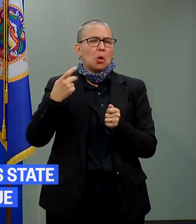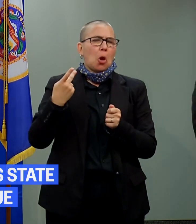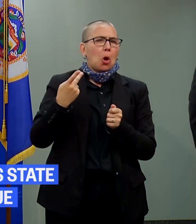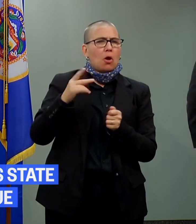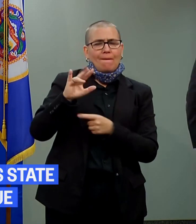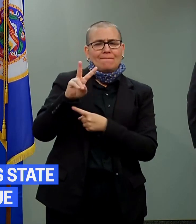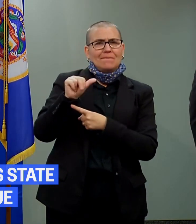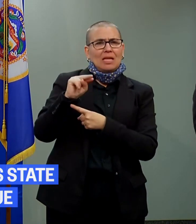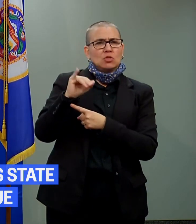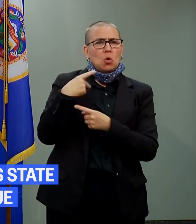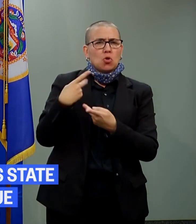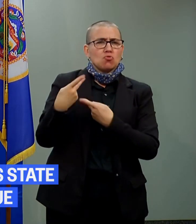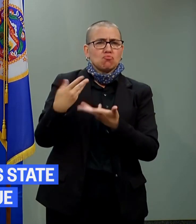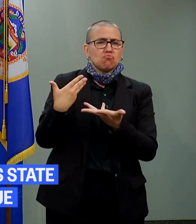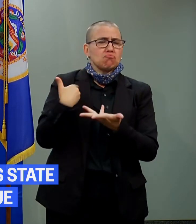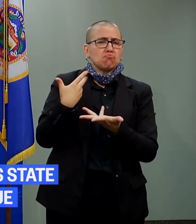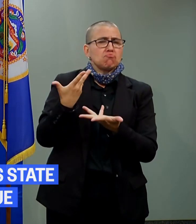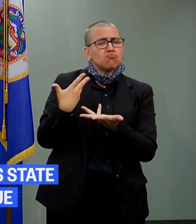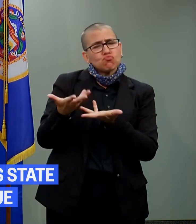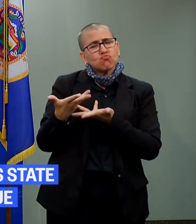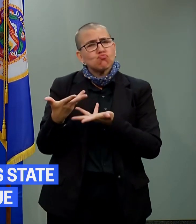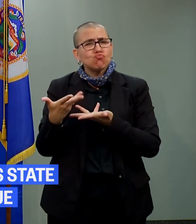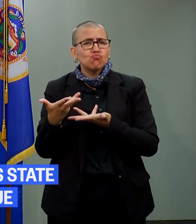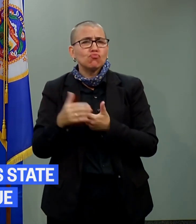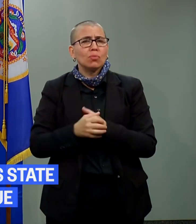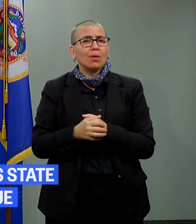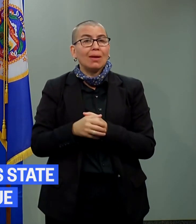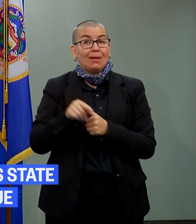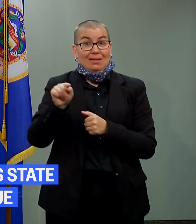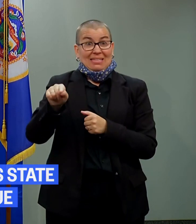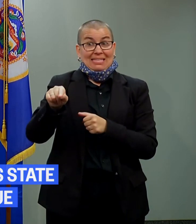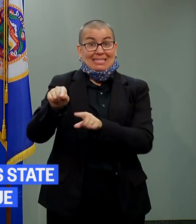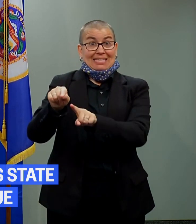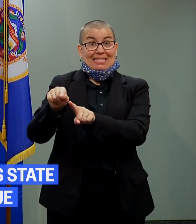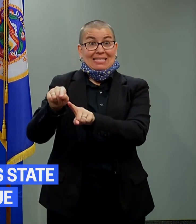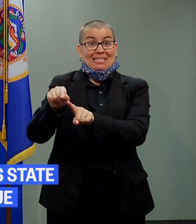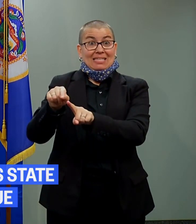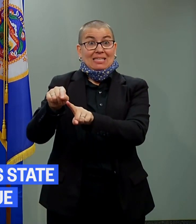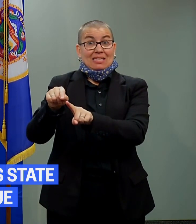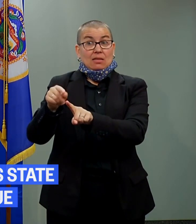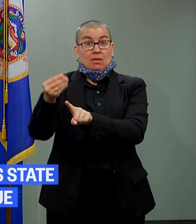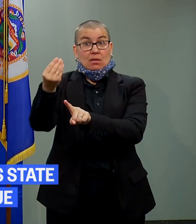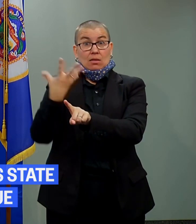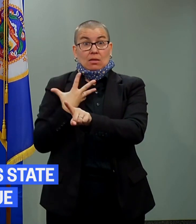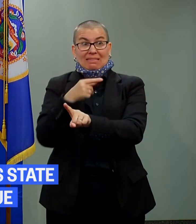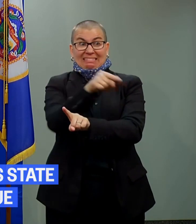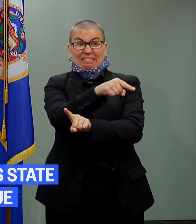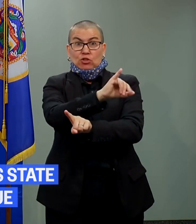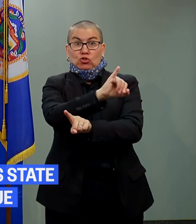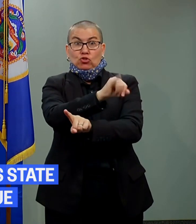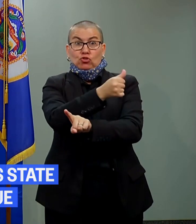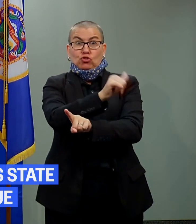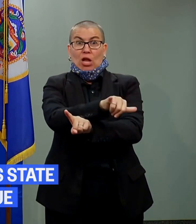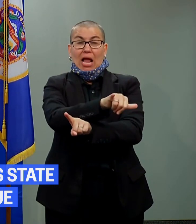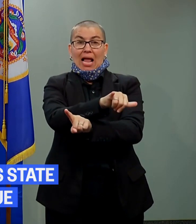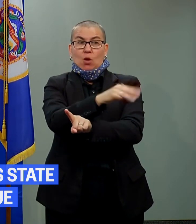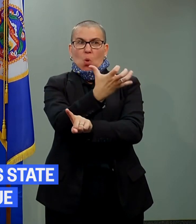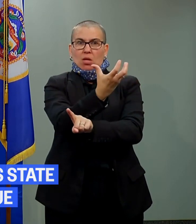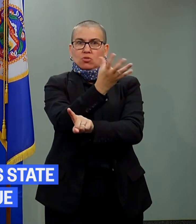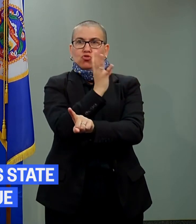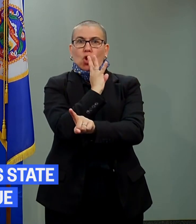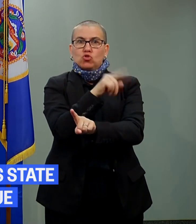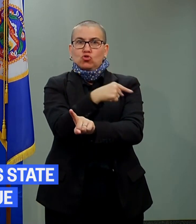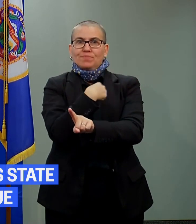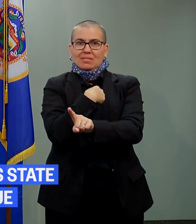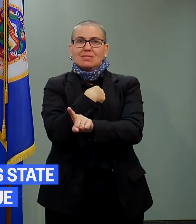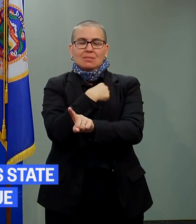my number, but I knew him. We talked to before. He said that Jay-Z would like to talk to me about this, and he'd been speaking out on it.